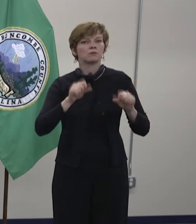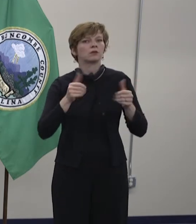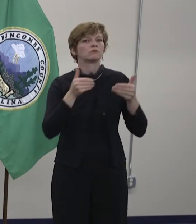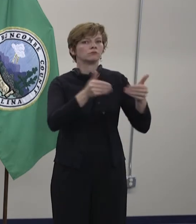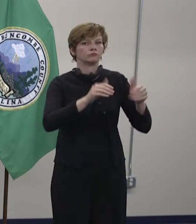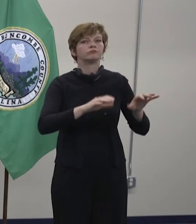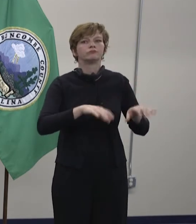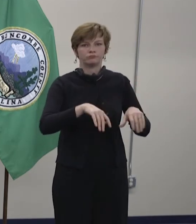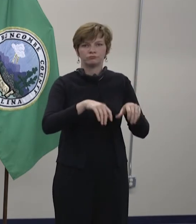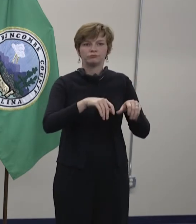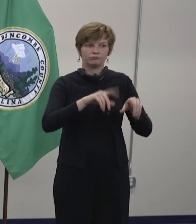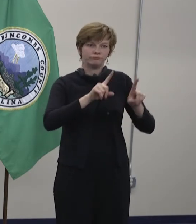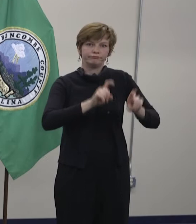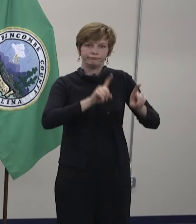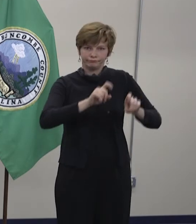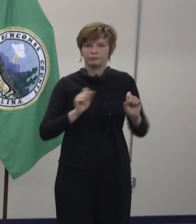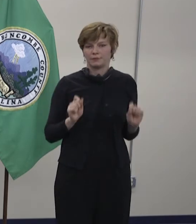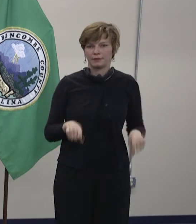of emergency.